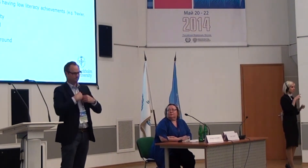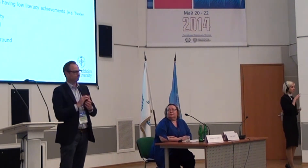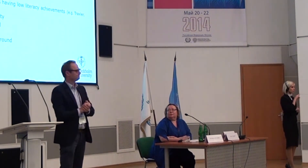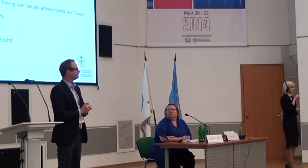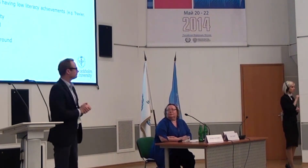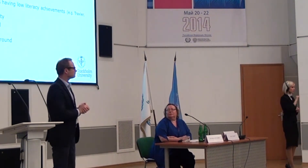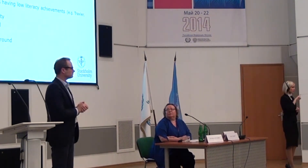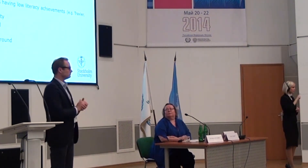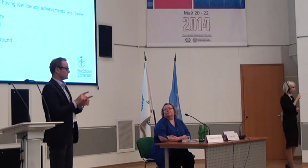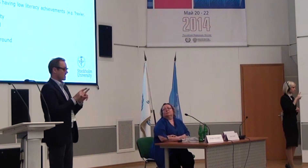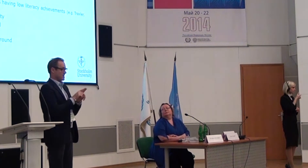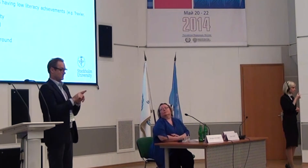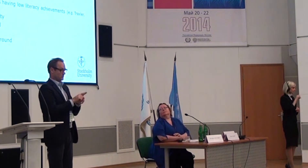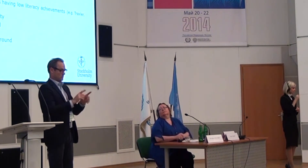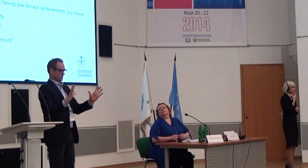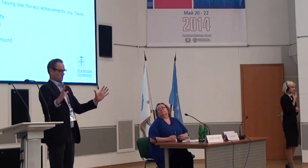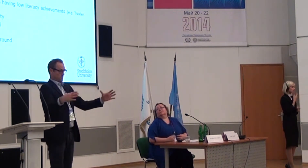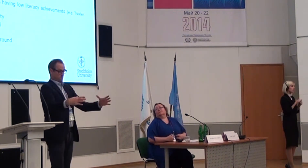signed.